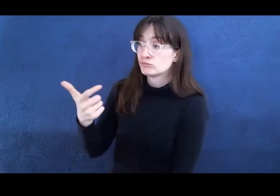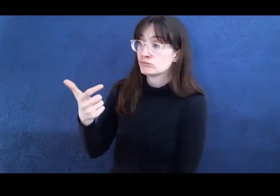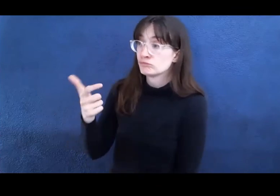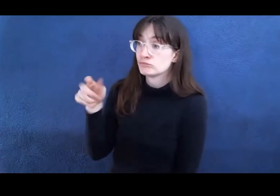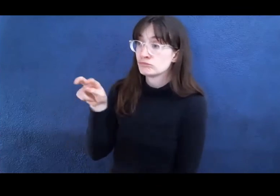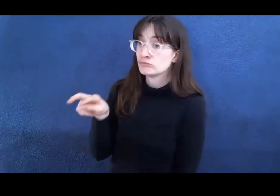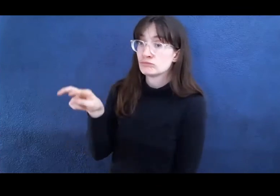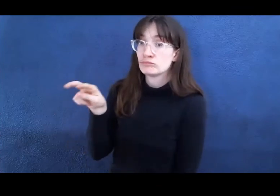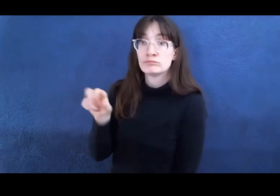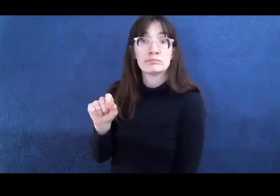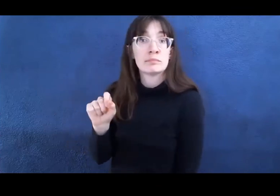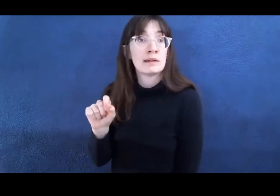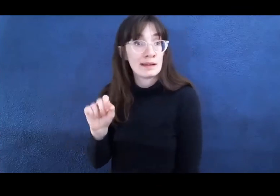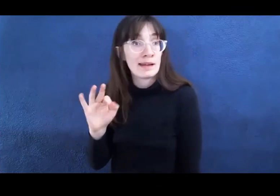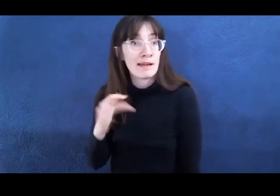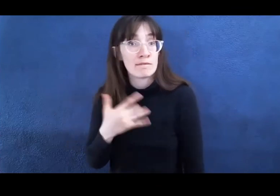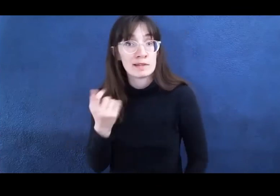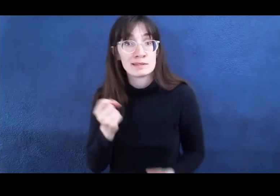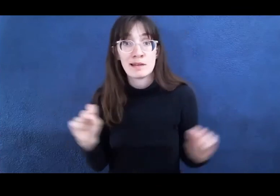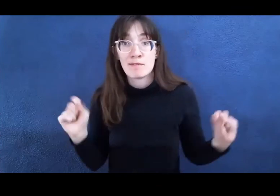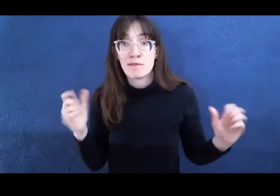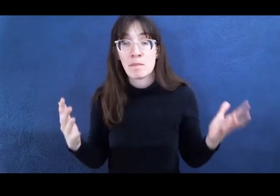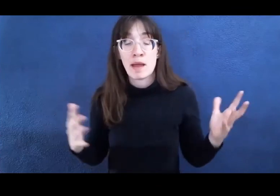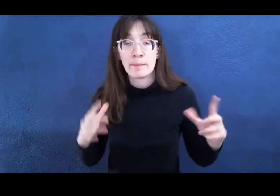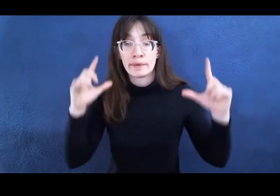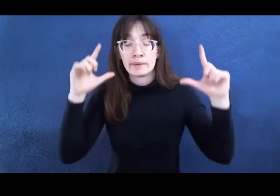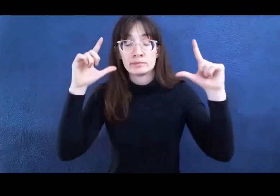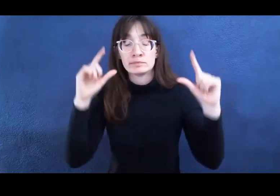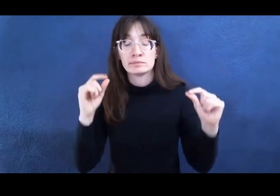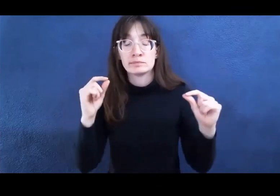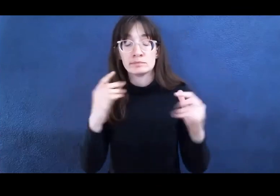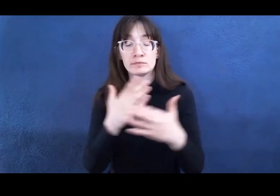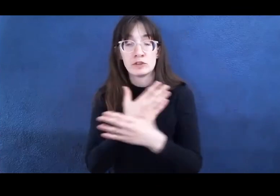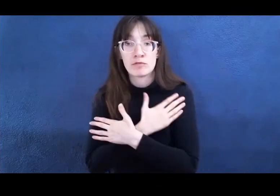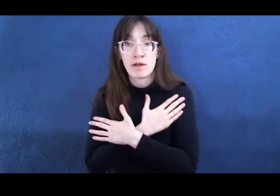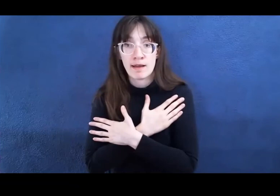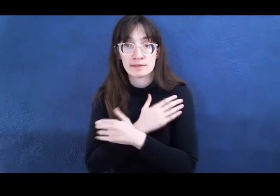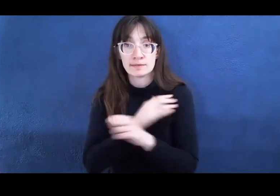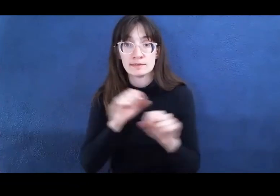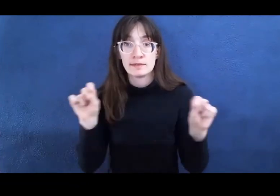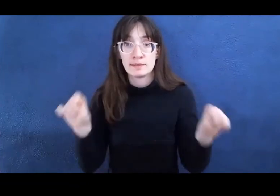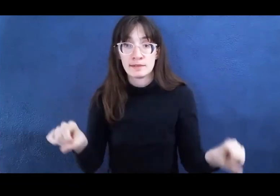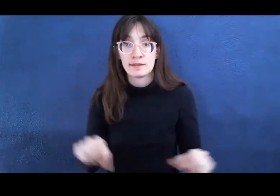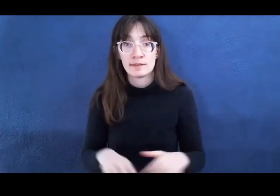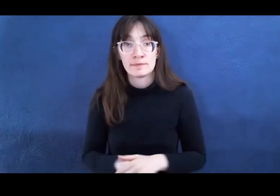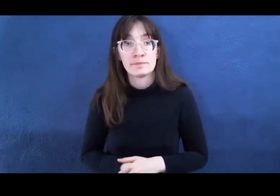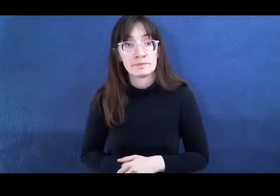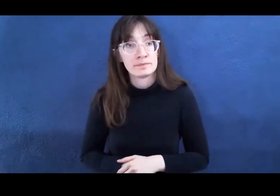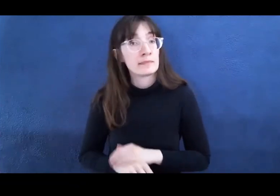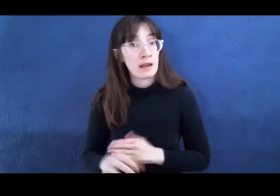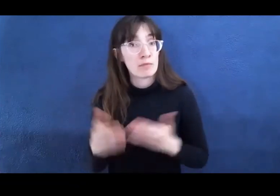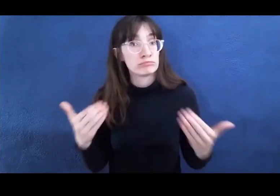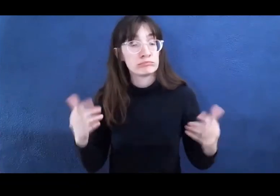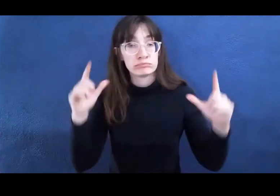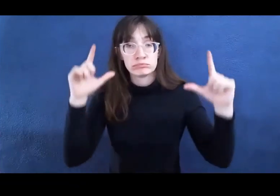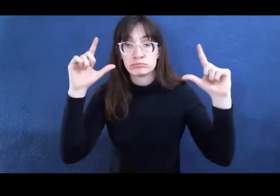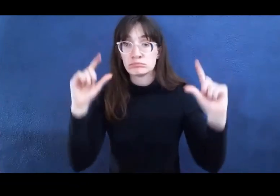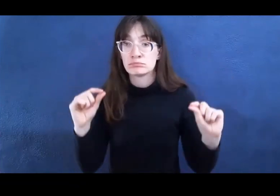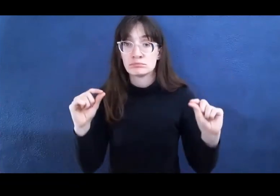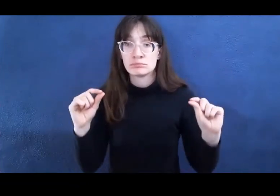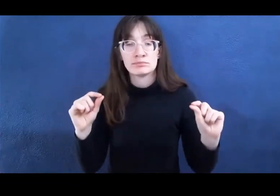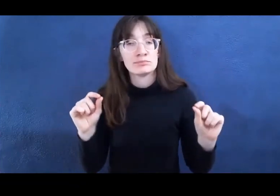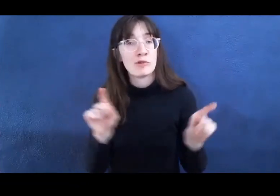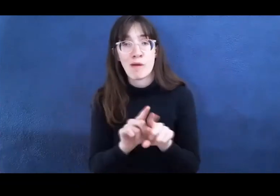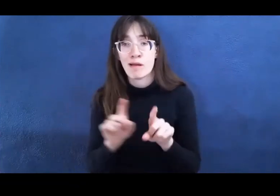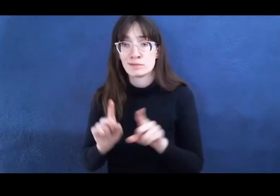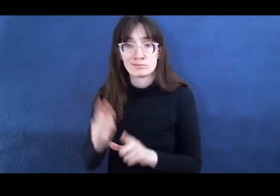feels safe, you might choose to close your eyes for rest. If you do choose to close your eyes, you may also choose to open them at